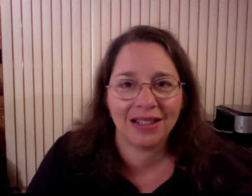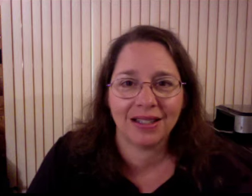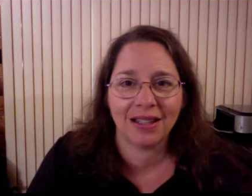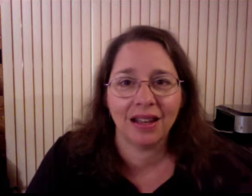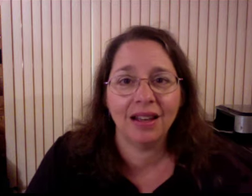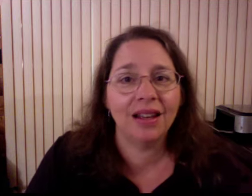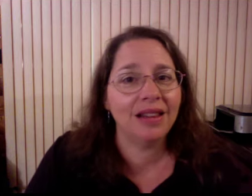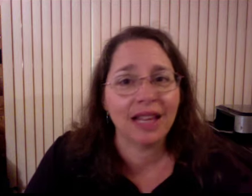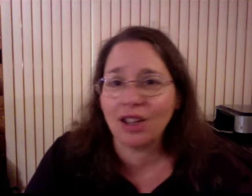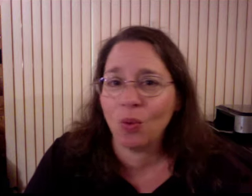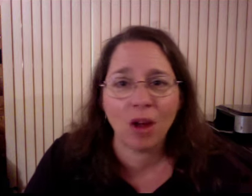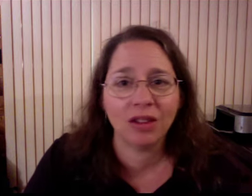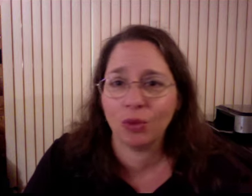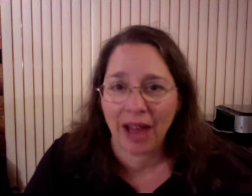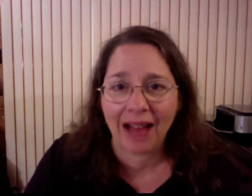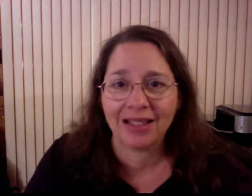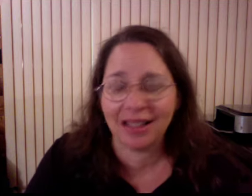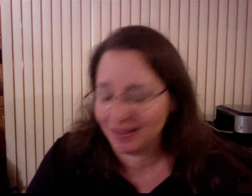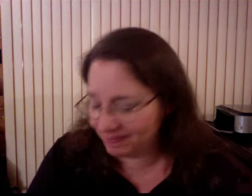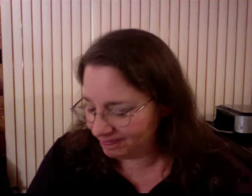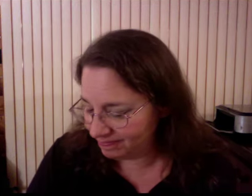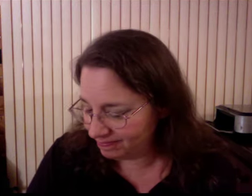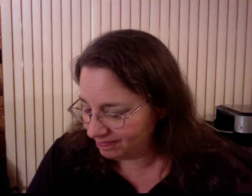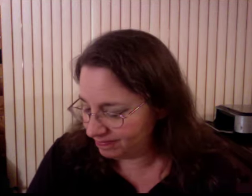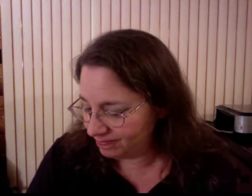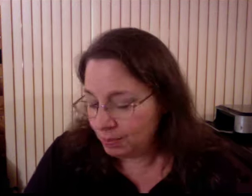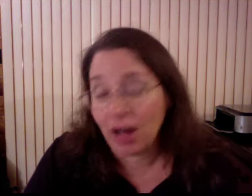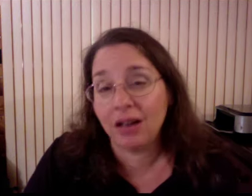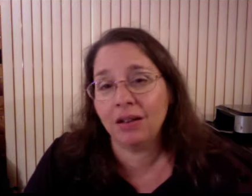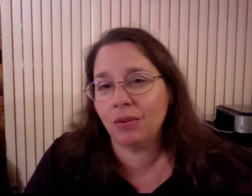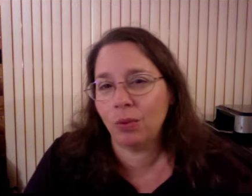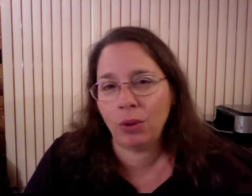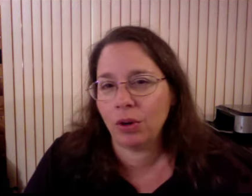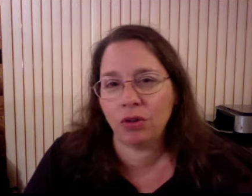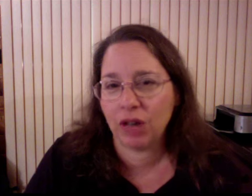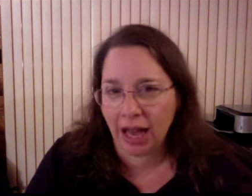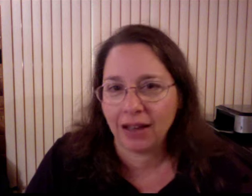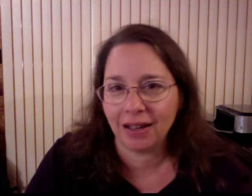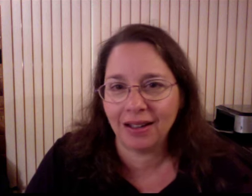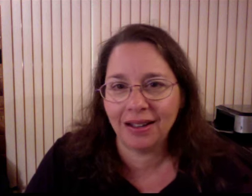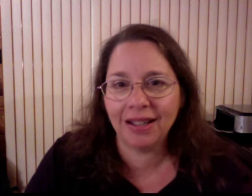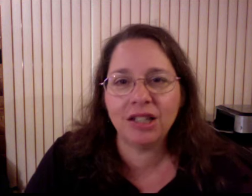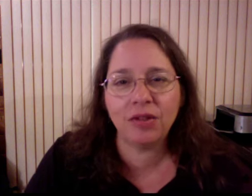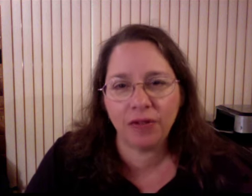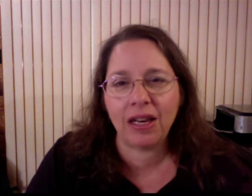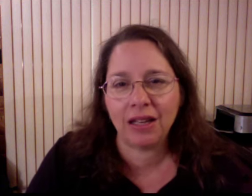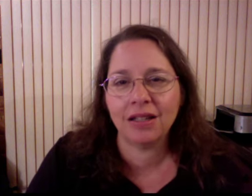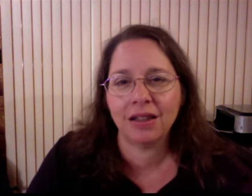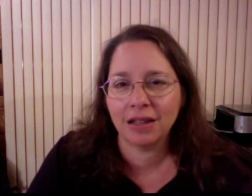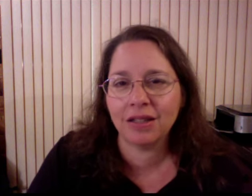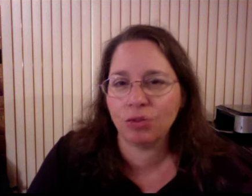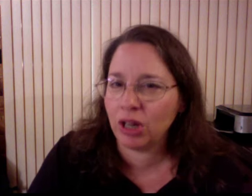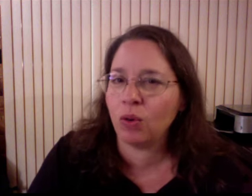fantasy. They don't want the reality. But we were created to fit into this real